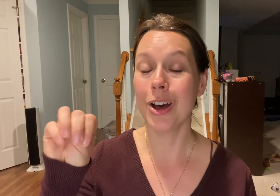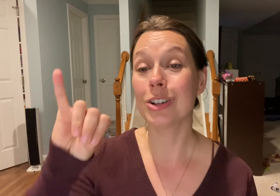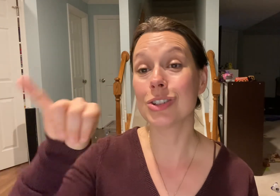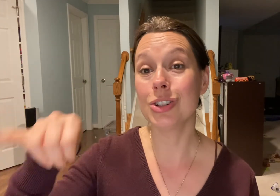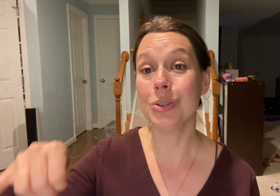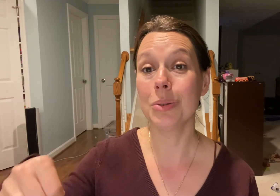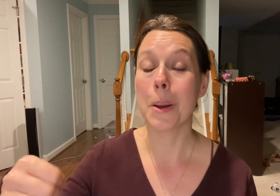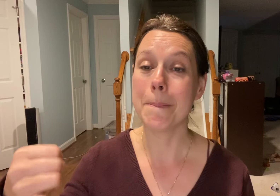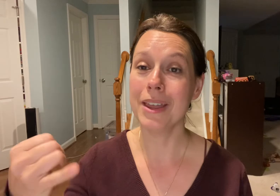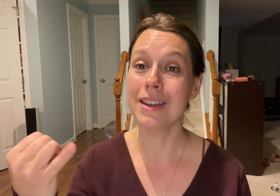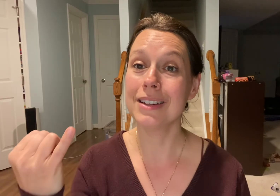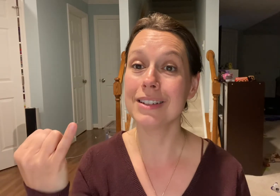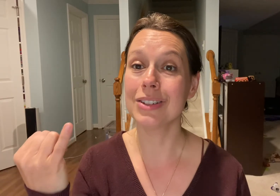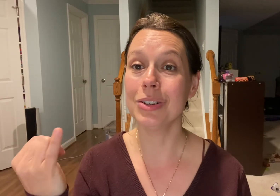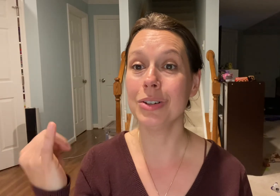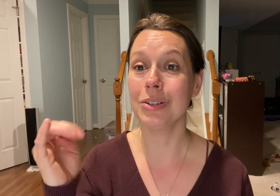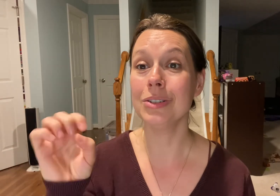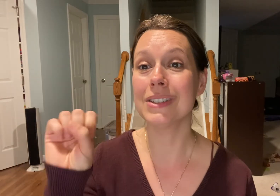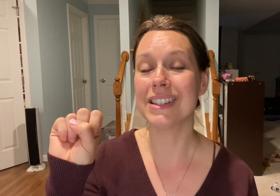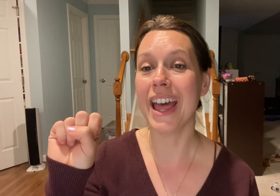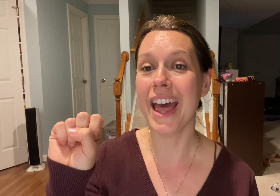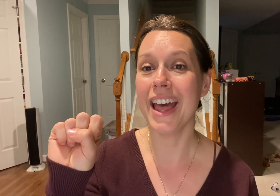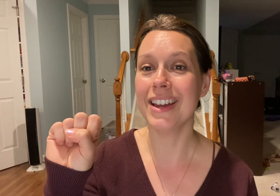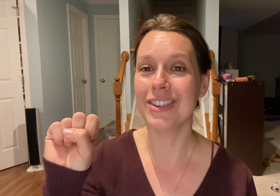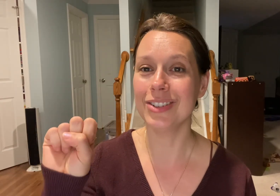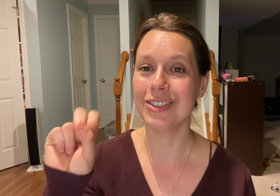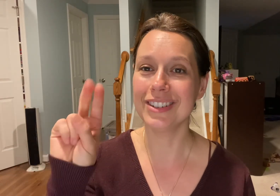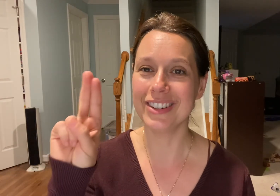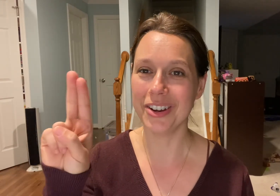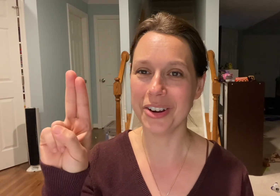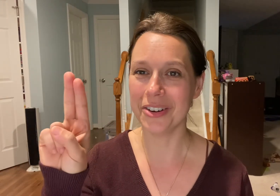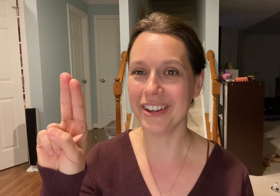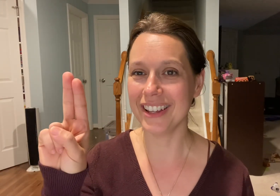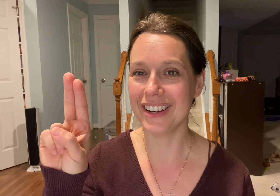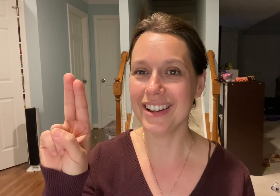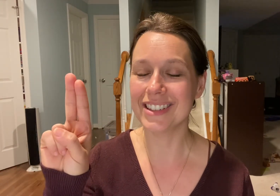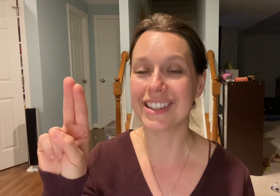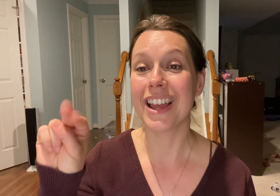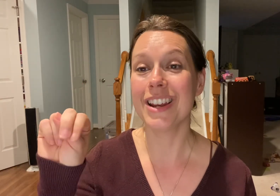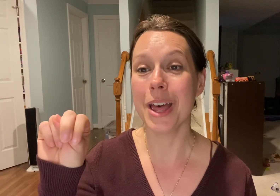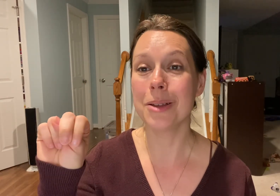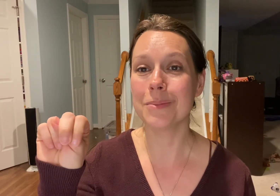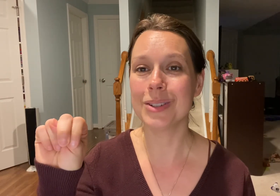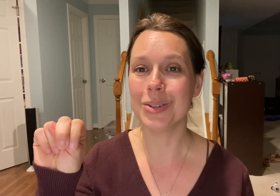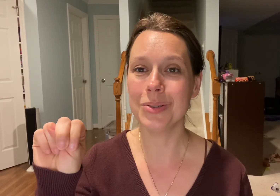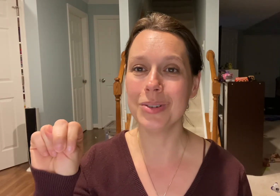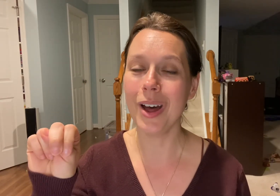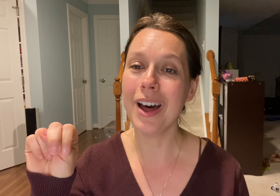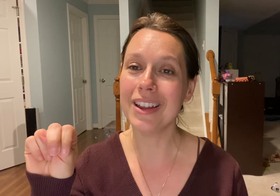Mars, Jupiter, Saturn, Uranus, Neptune are the